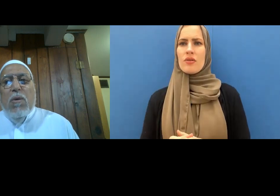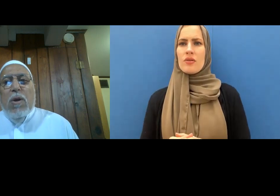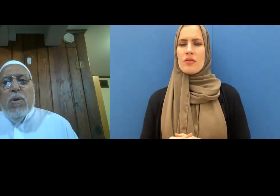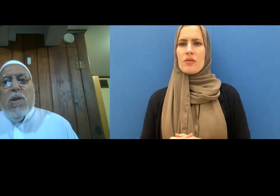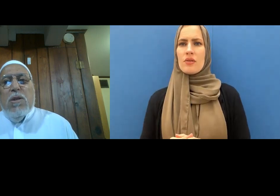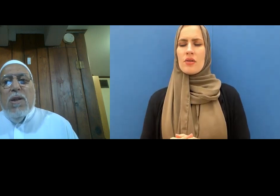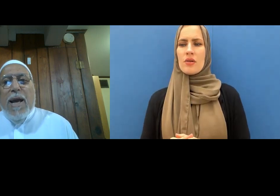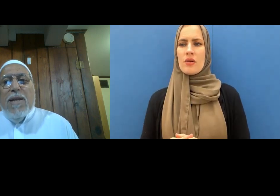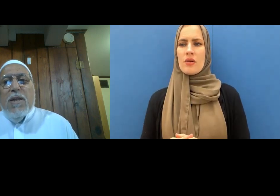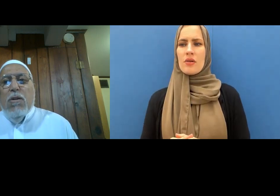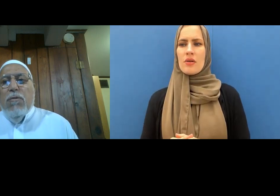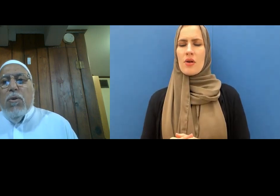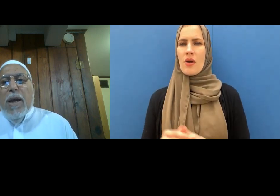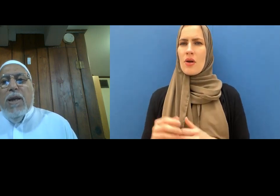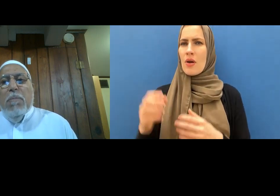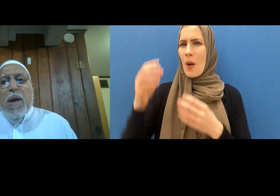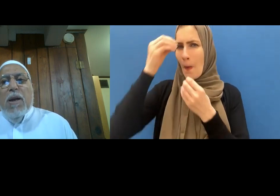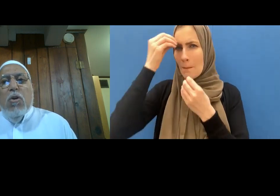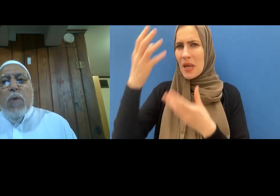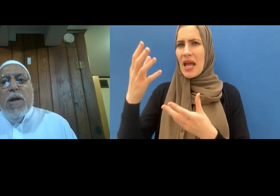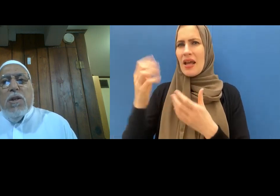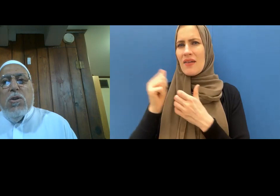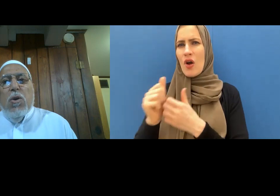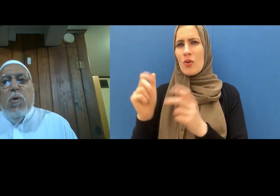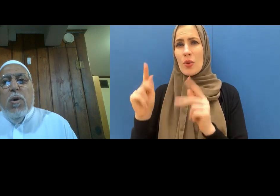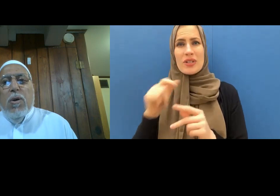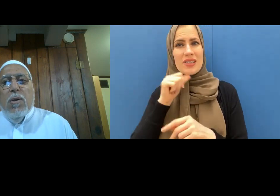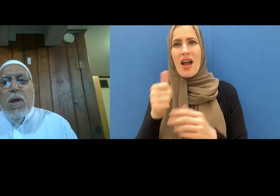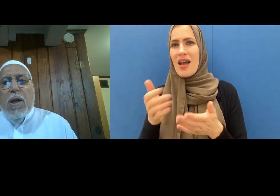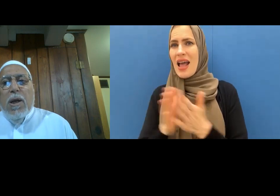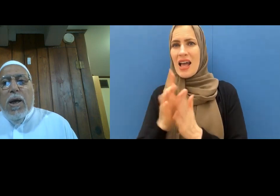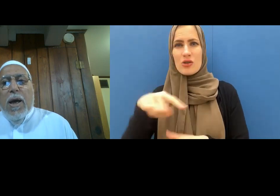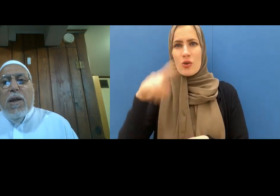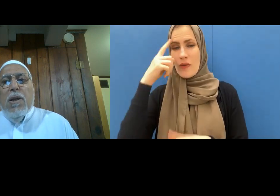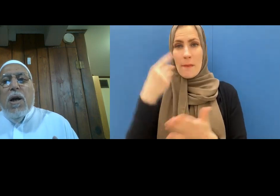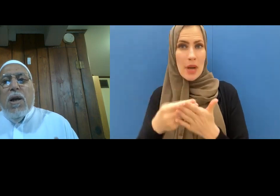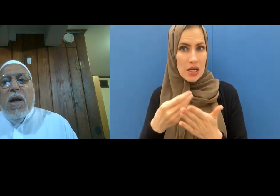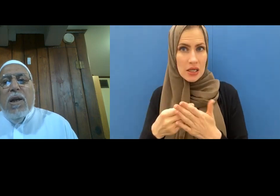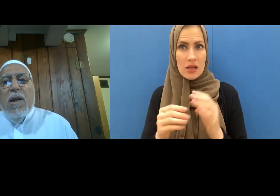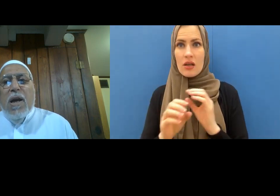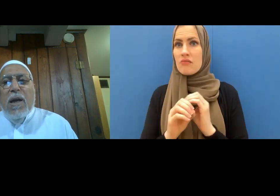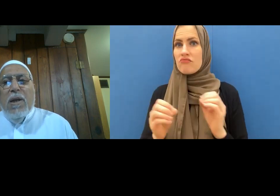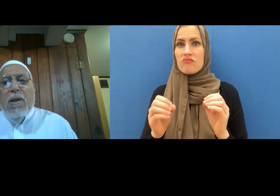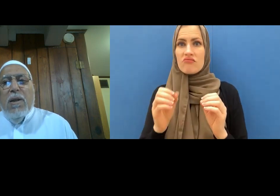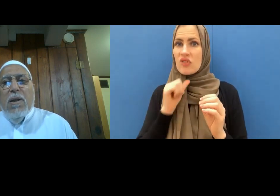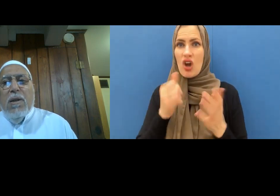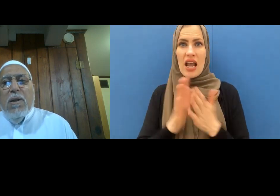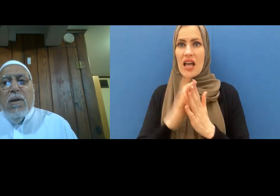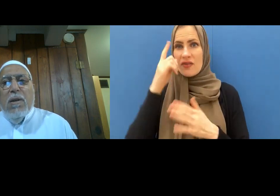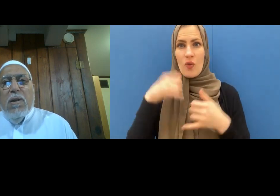Obey the one who does not ask you for any pay or wages or reward, and they are rightly